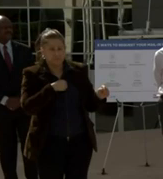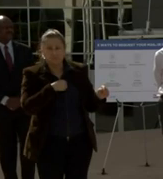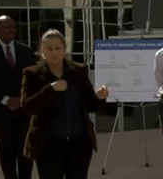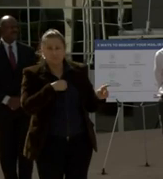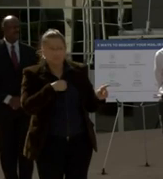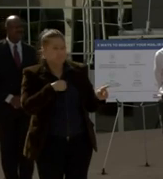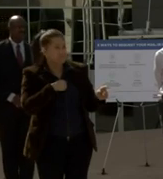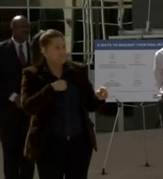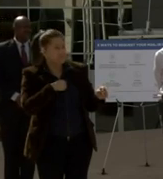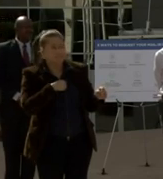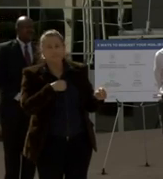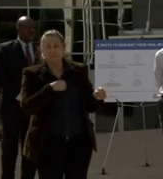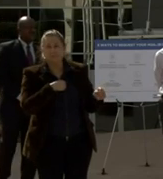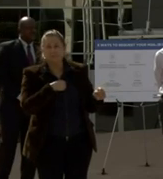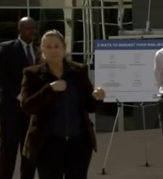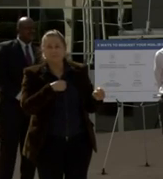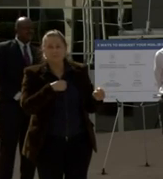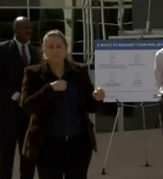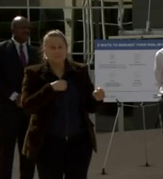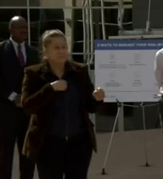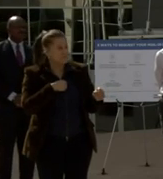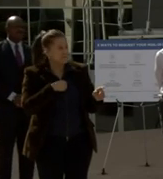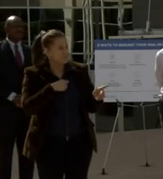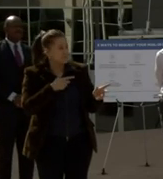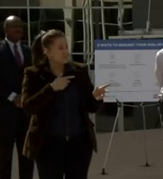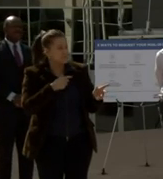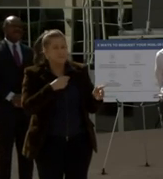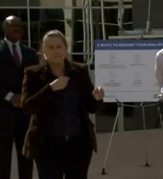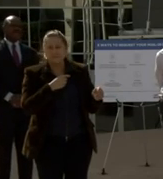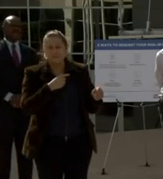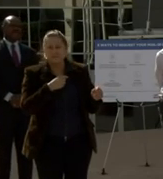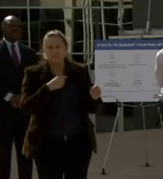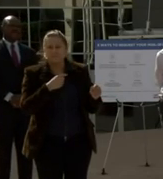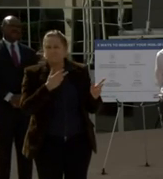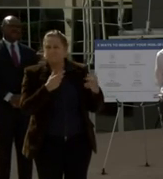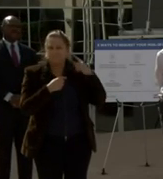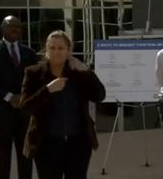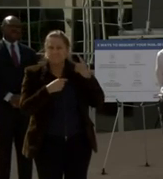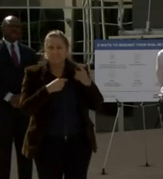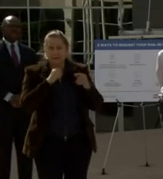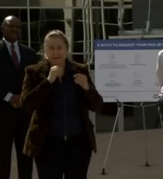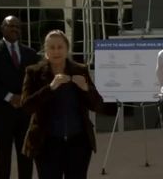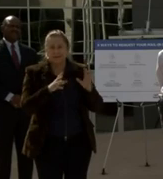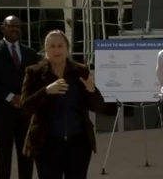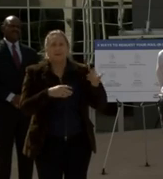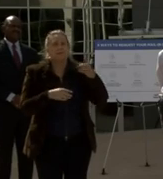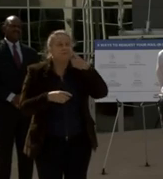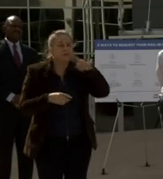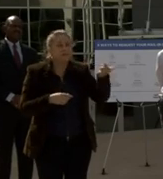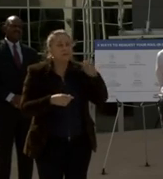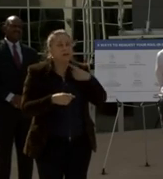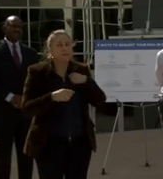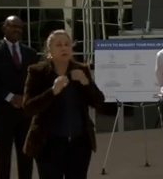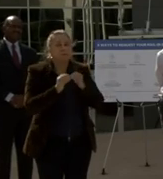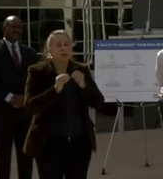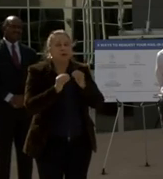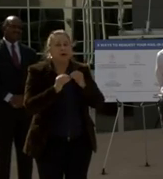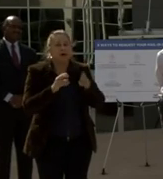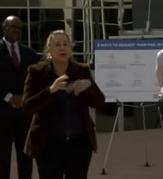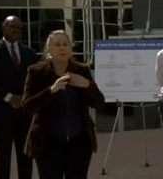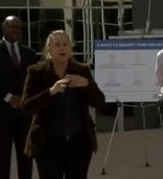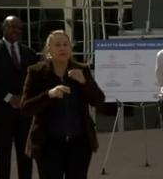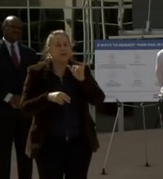you tell us a little bit about him? I don't know exactly when he was diagnosed. I know that he went into the hospital on